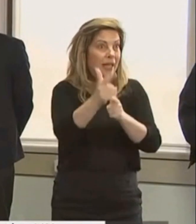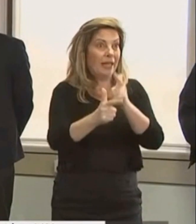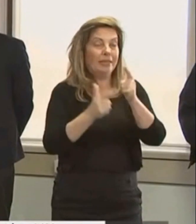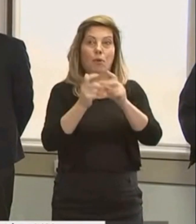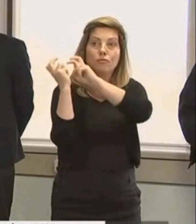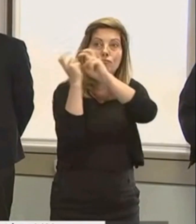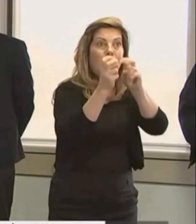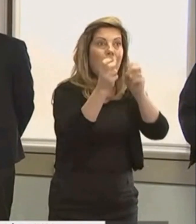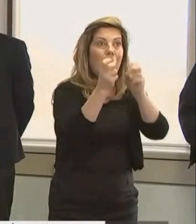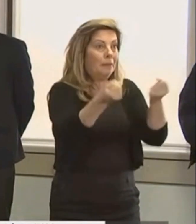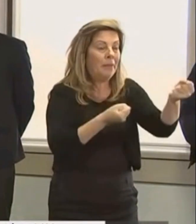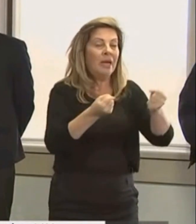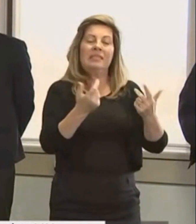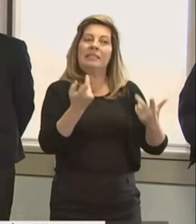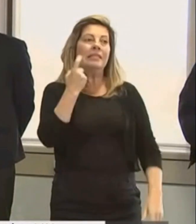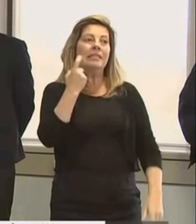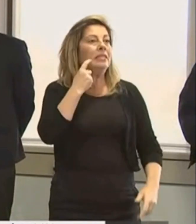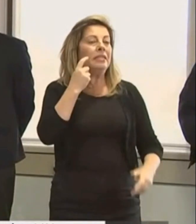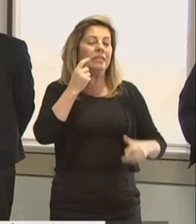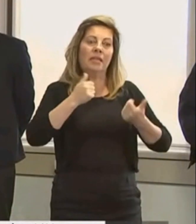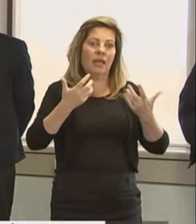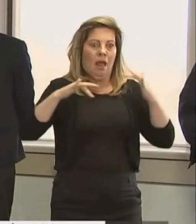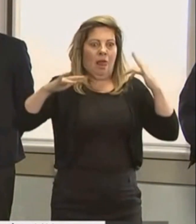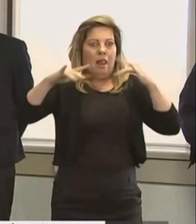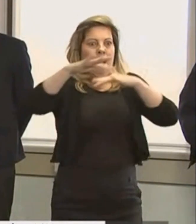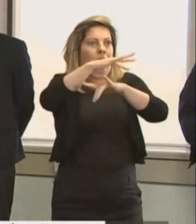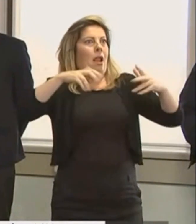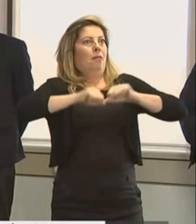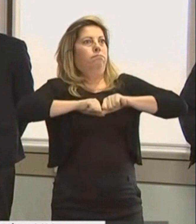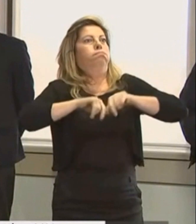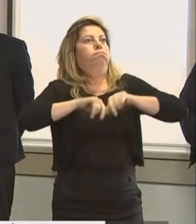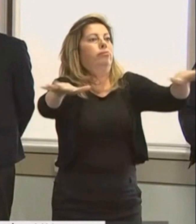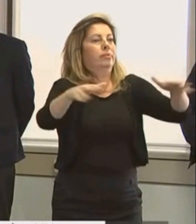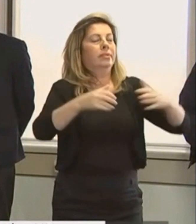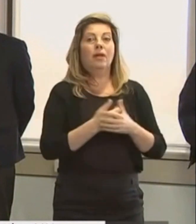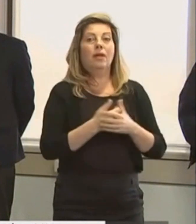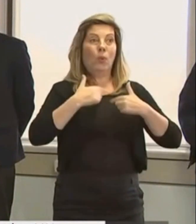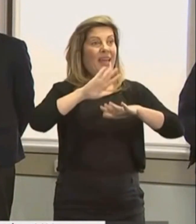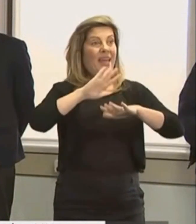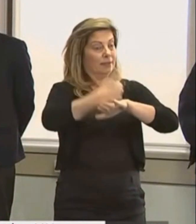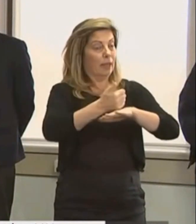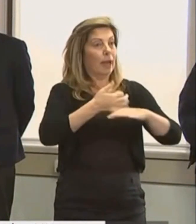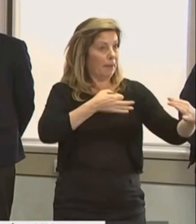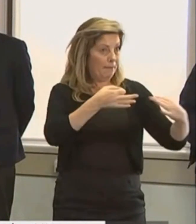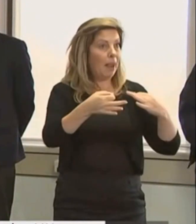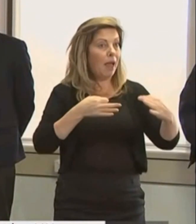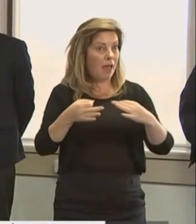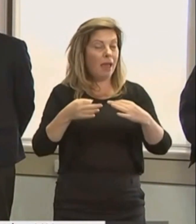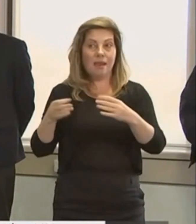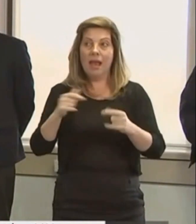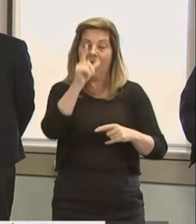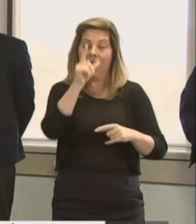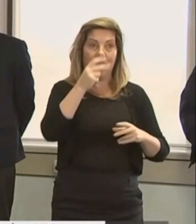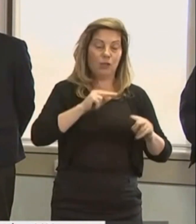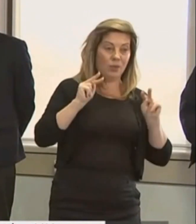a push bike, please do so. We are obviously have an enormous challenge in terms of the risk associated with the